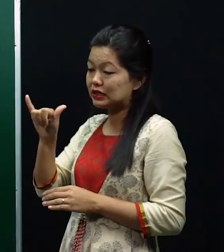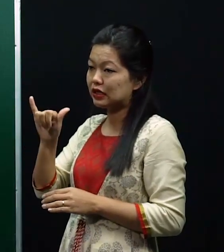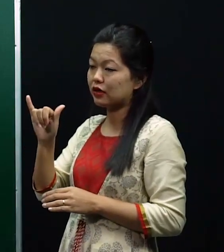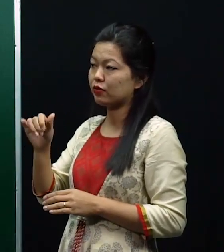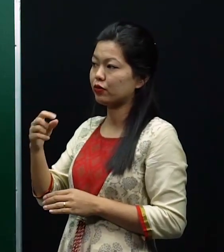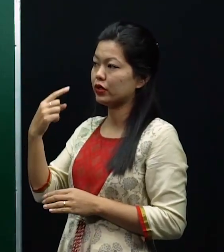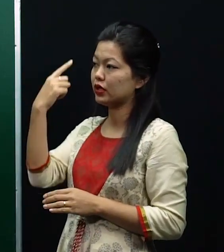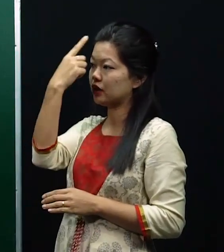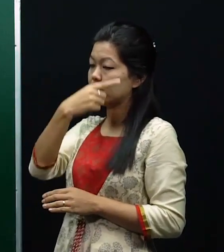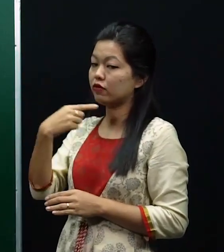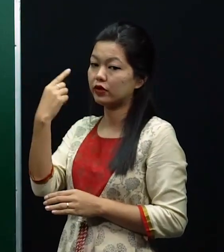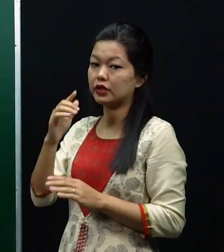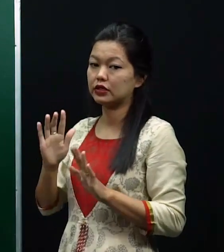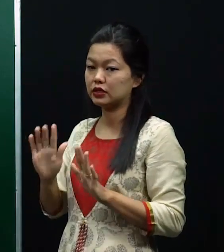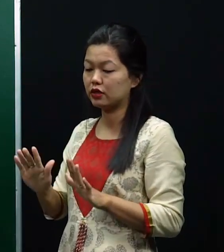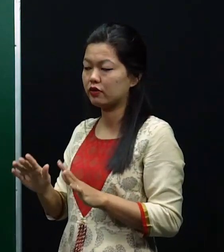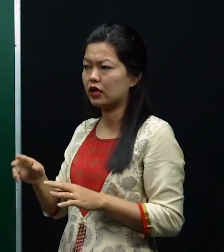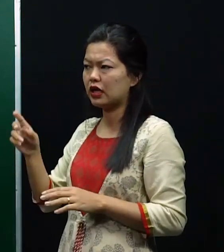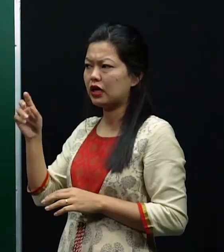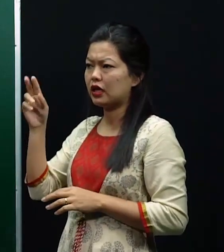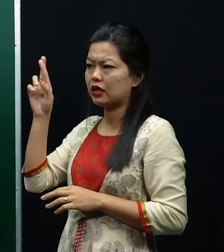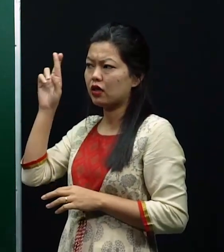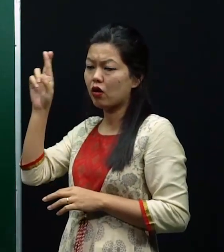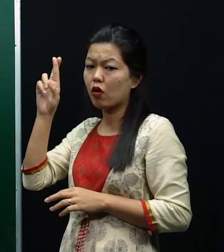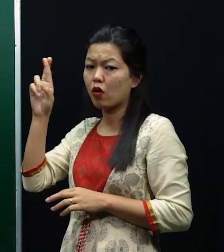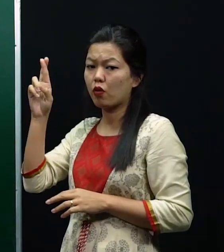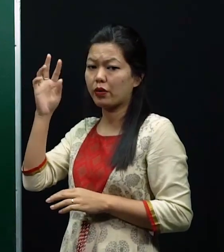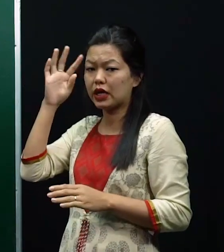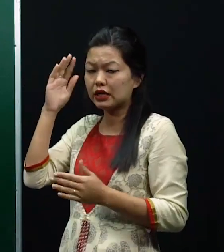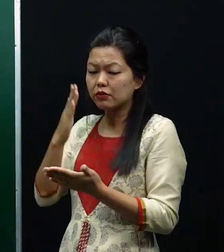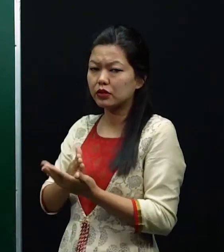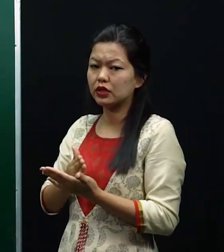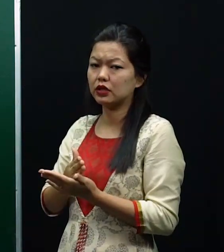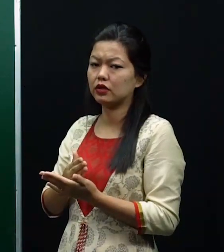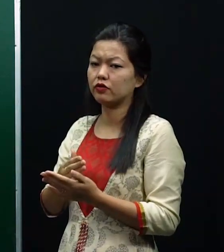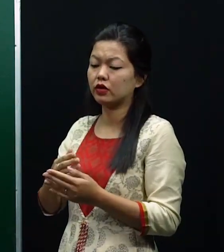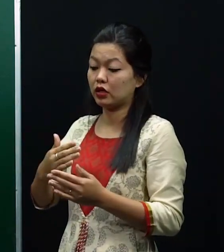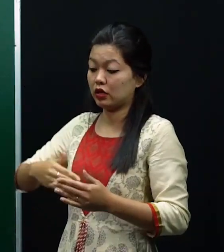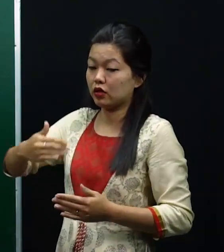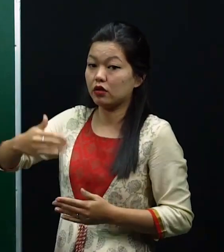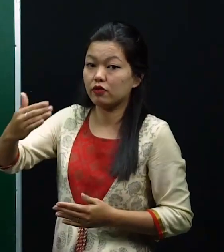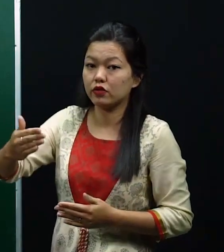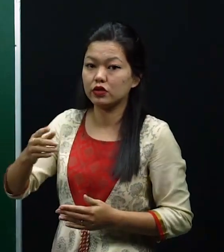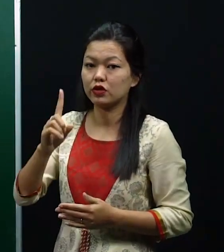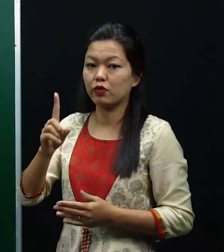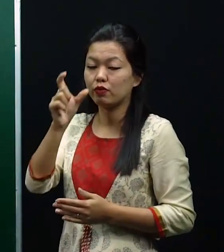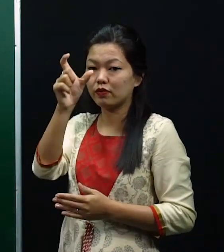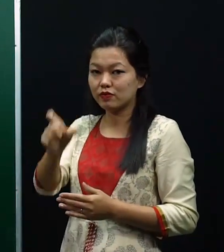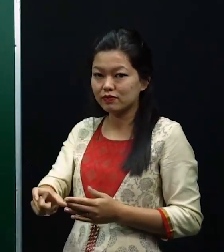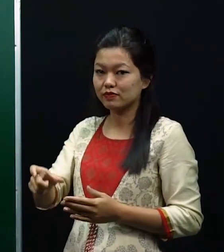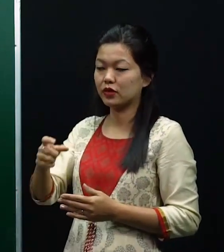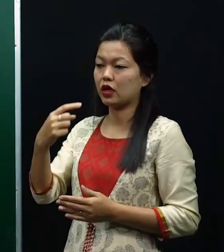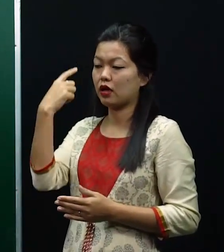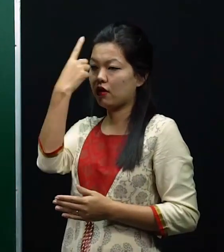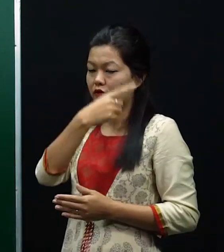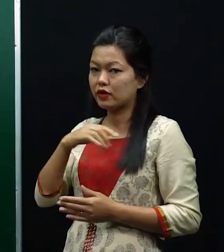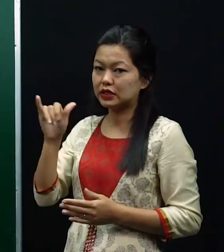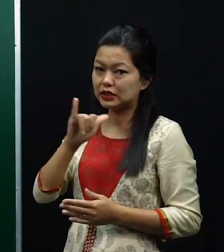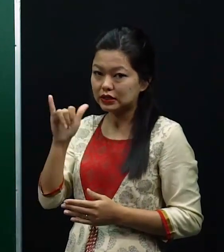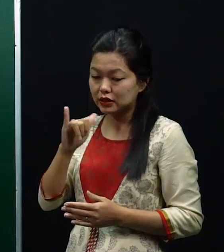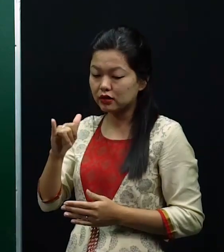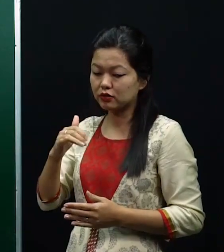mother. That means Ernest's grandmother. And the grandmother told his mother that this